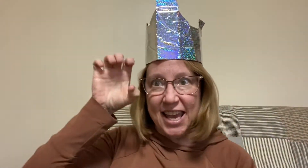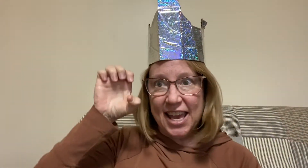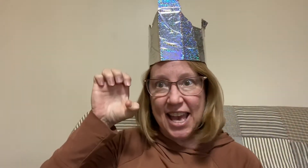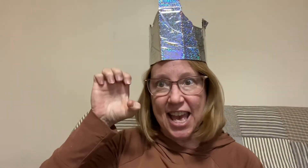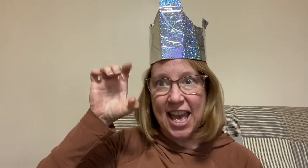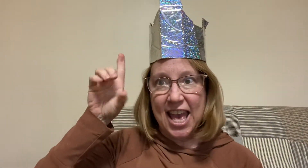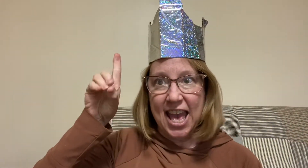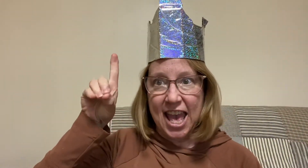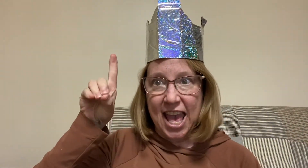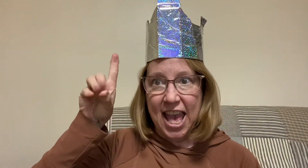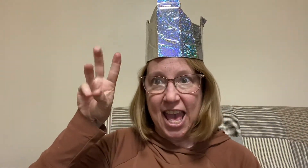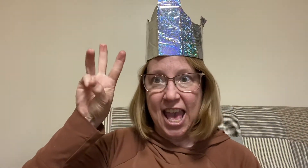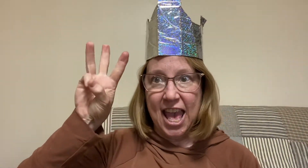King